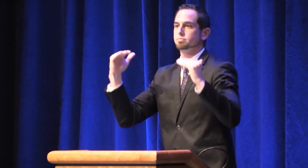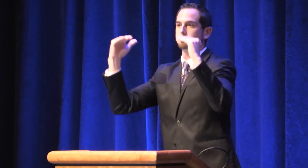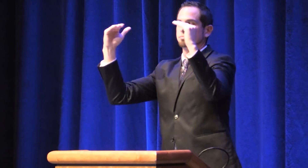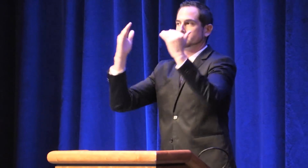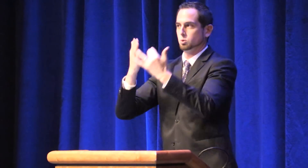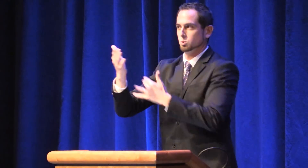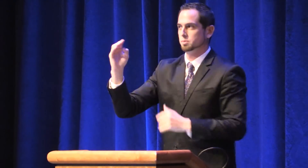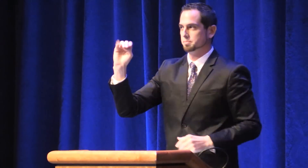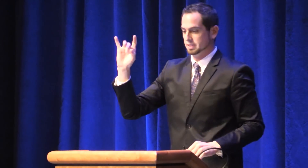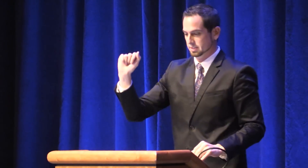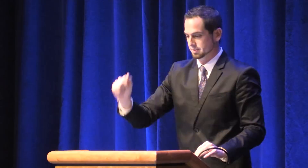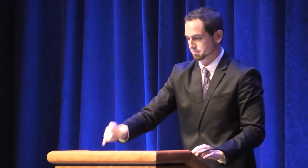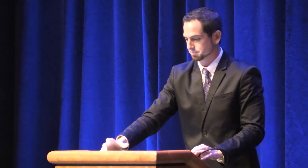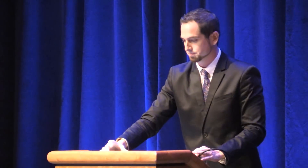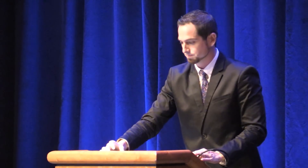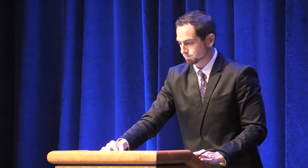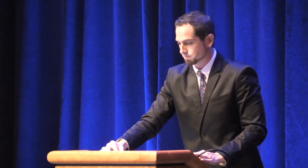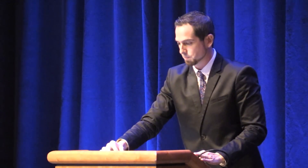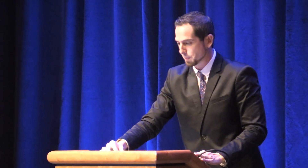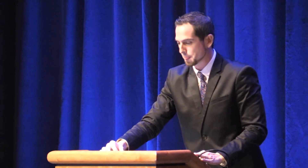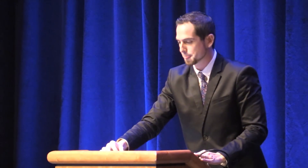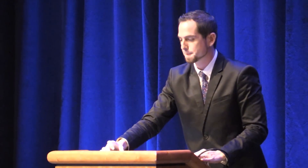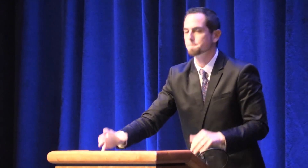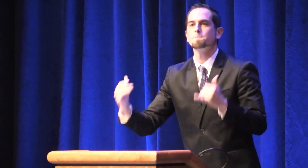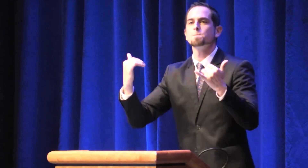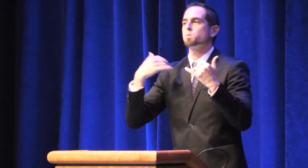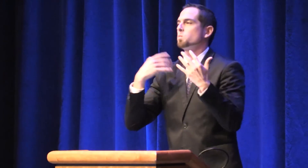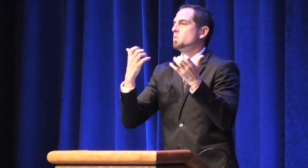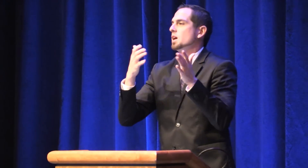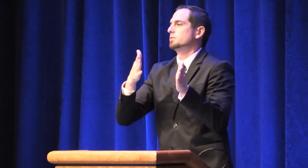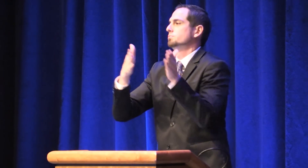And that can push our narrative along immensely.